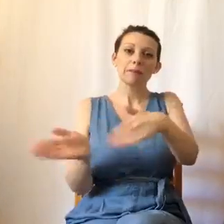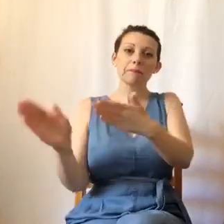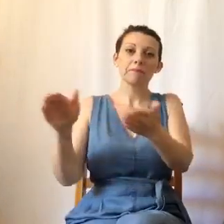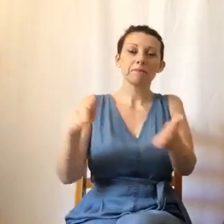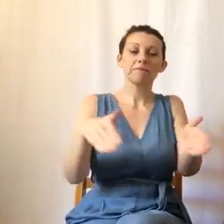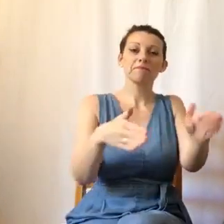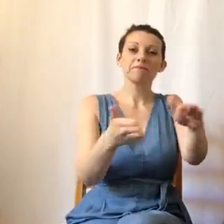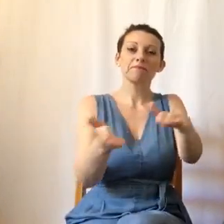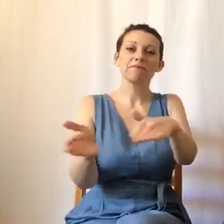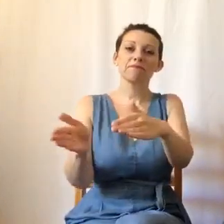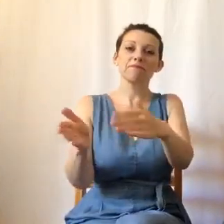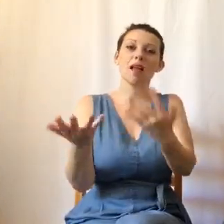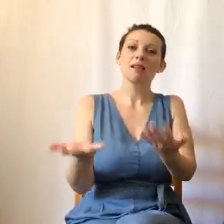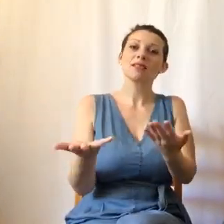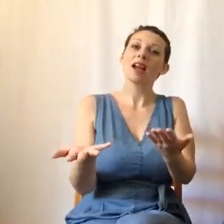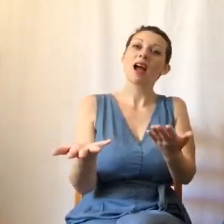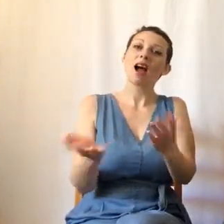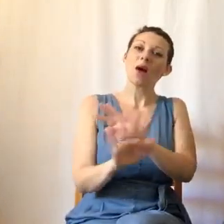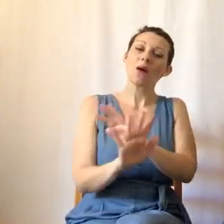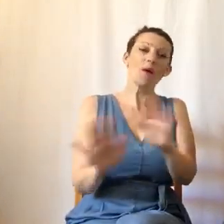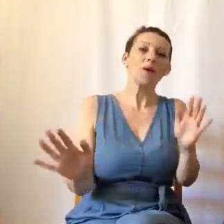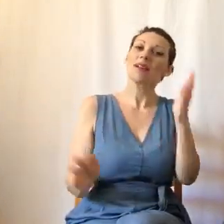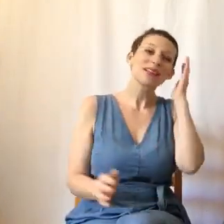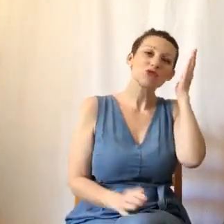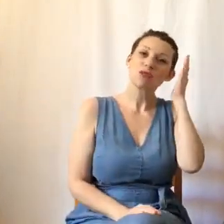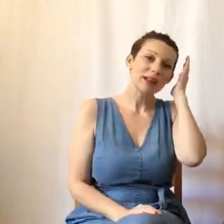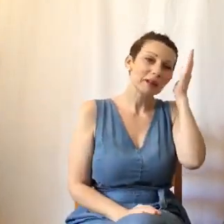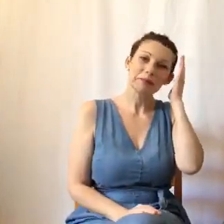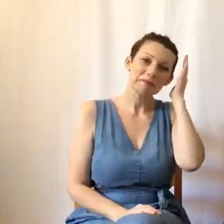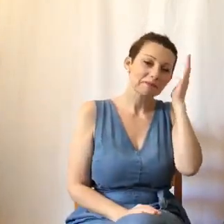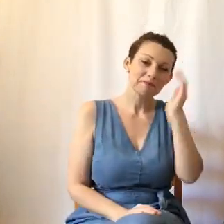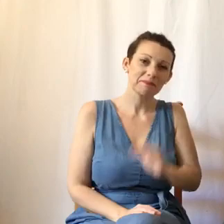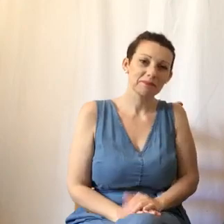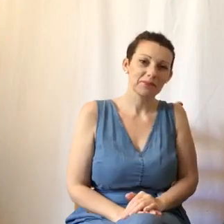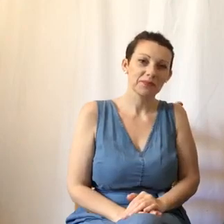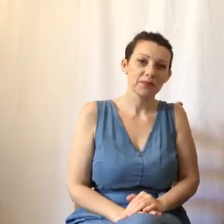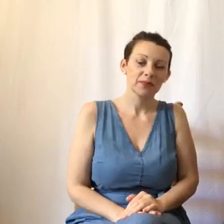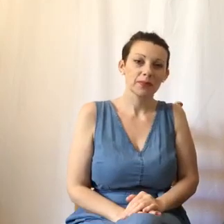At Woblin's first ever comedy